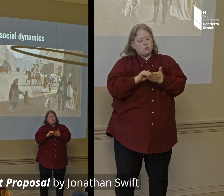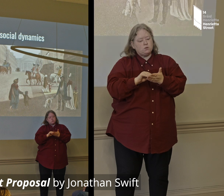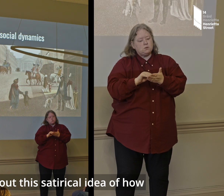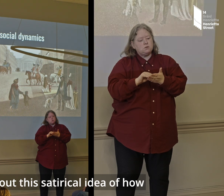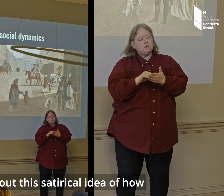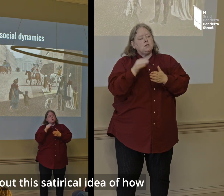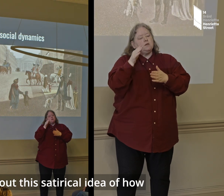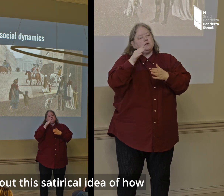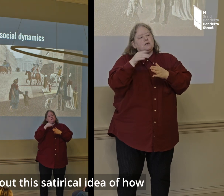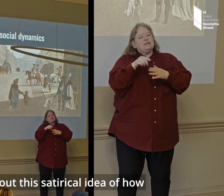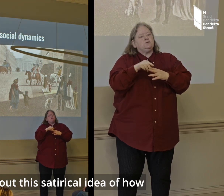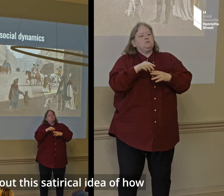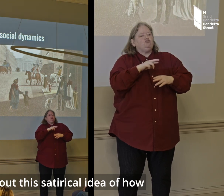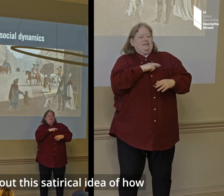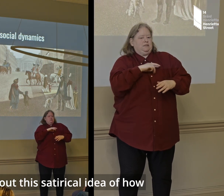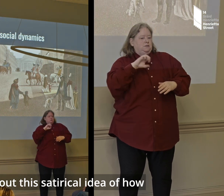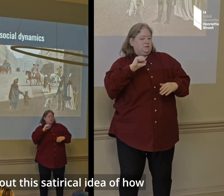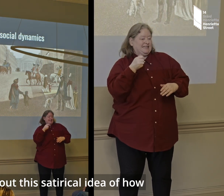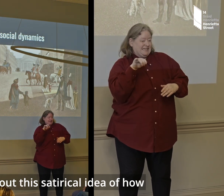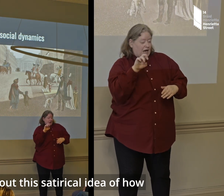Jonathan Swift talked about